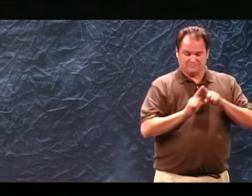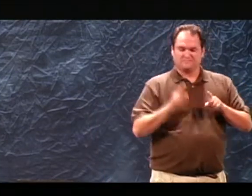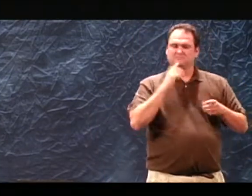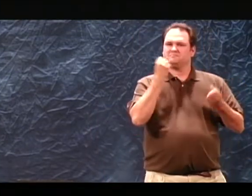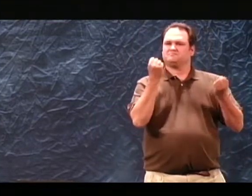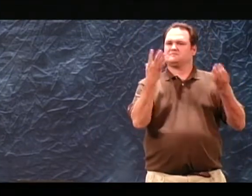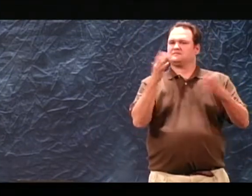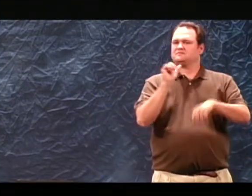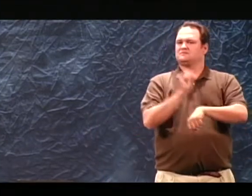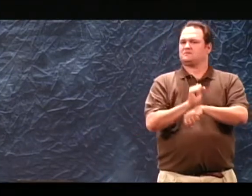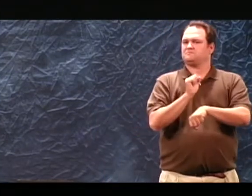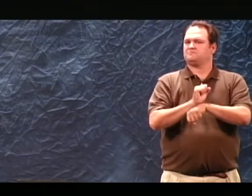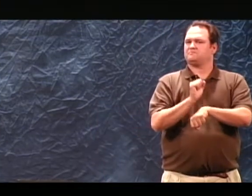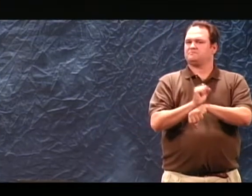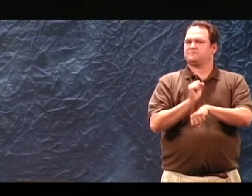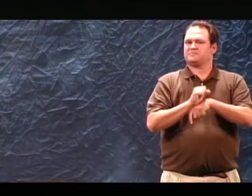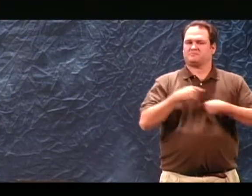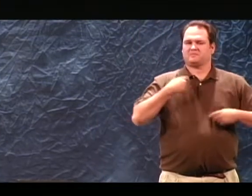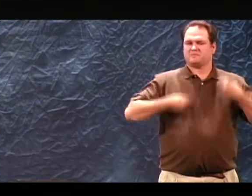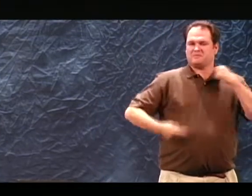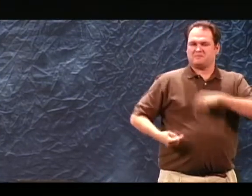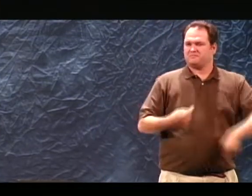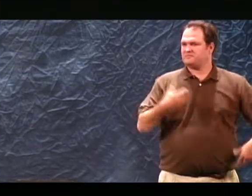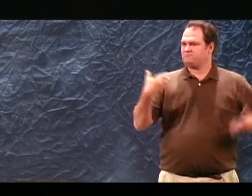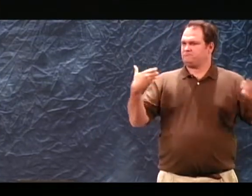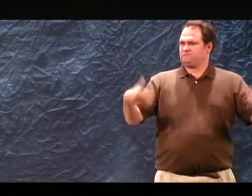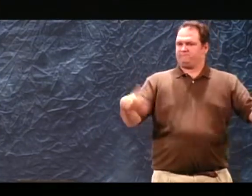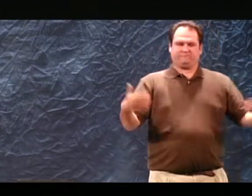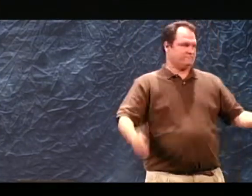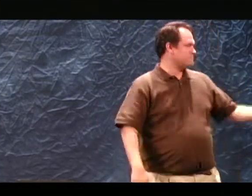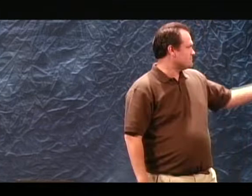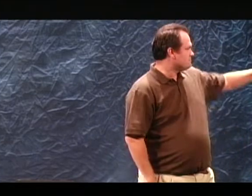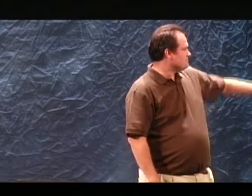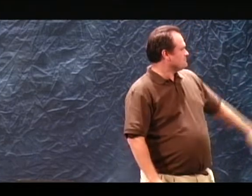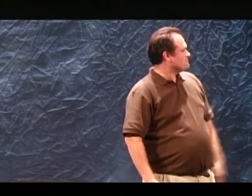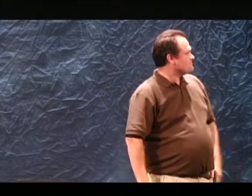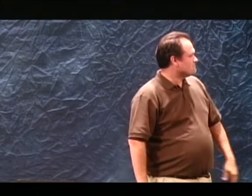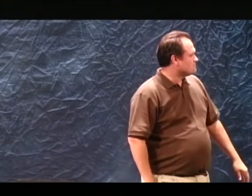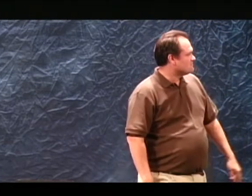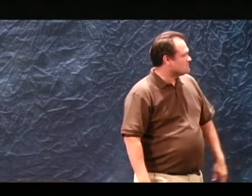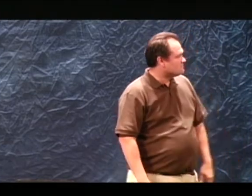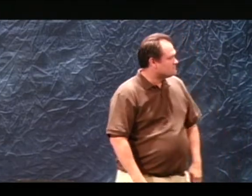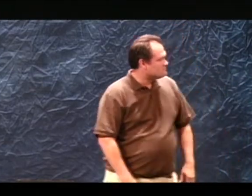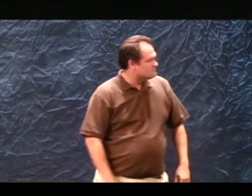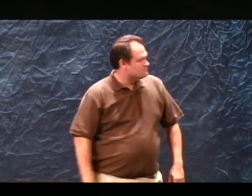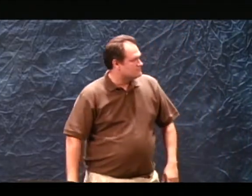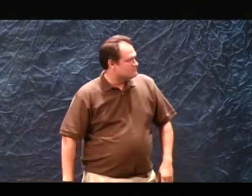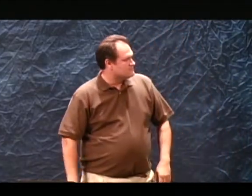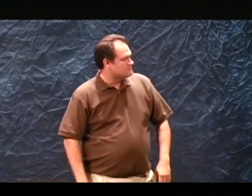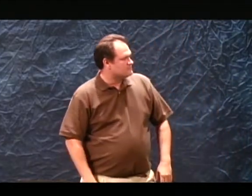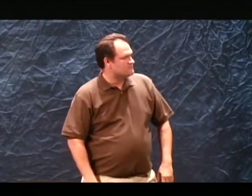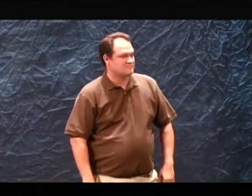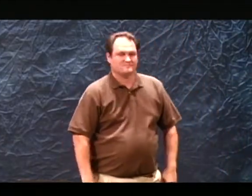and so it takes many different body parts doing their work to accomplish what the body needs to